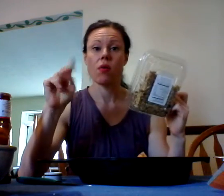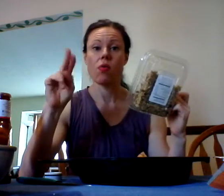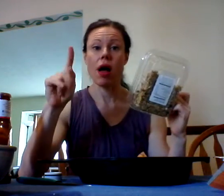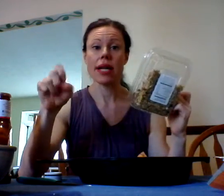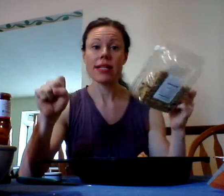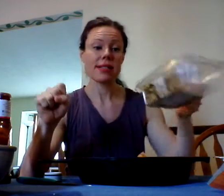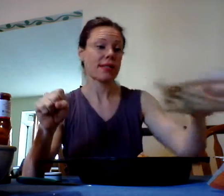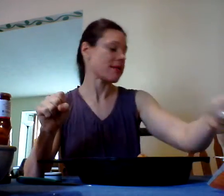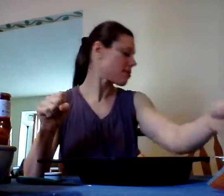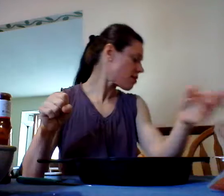walnuts,